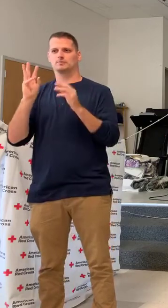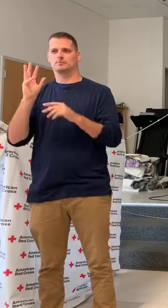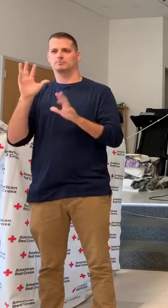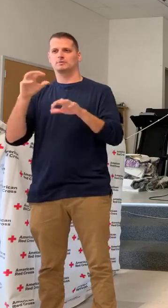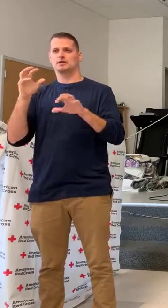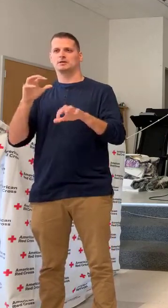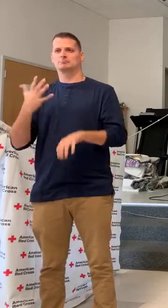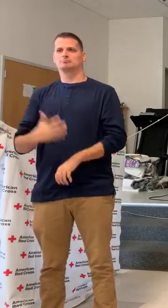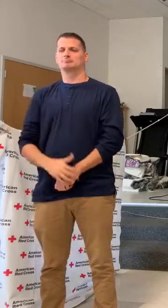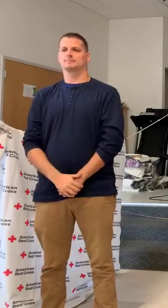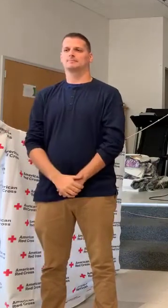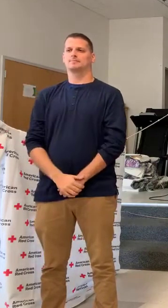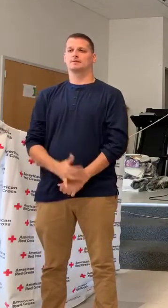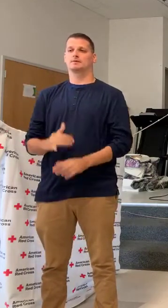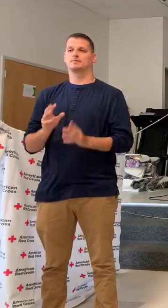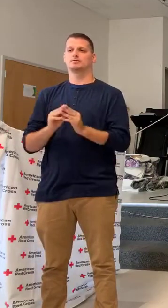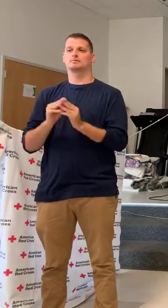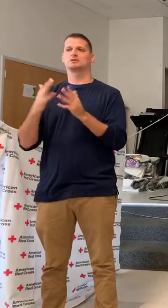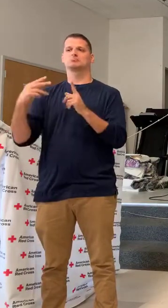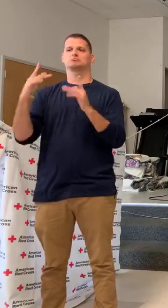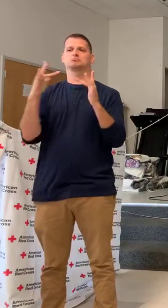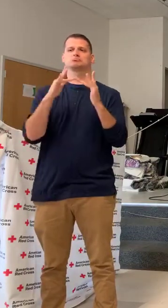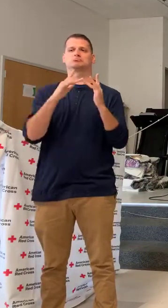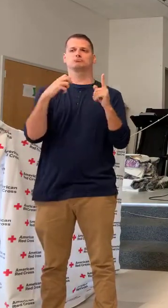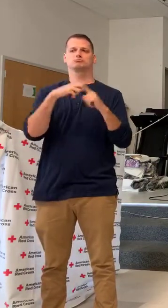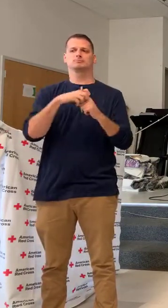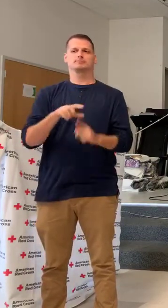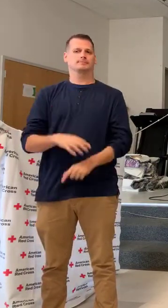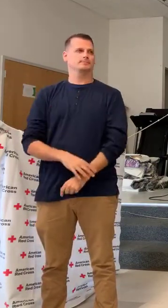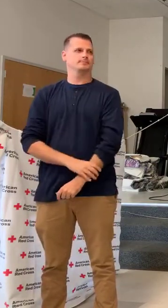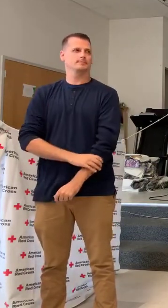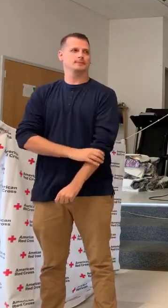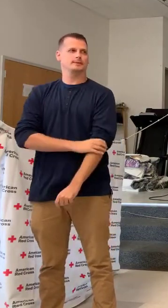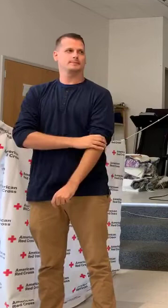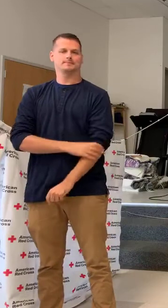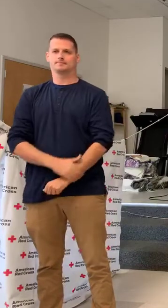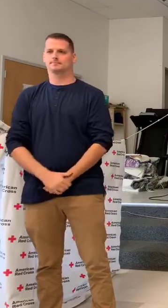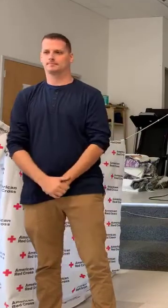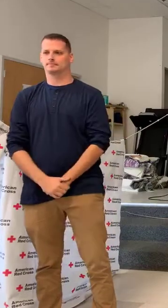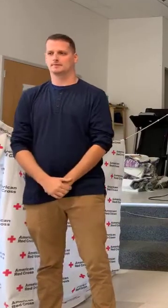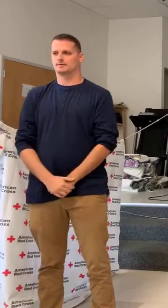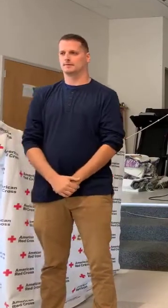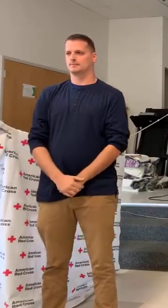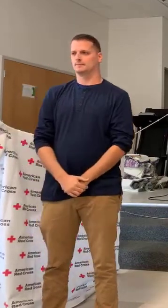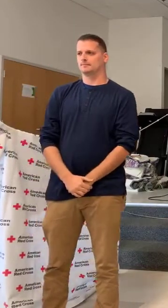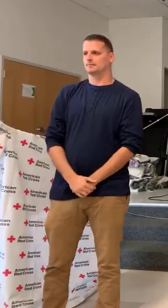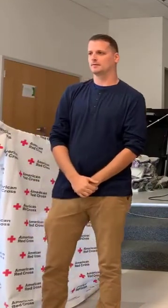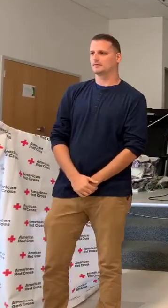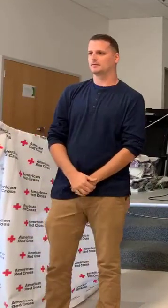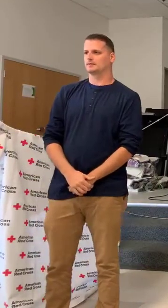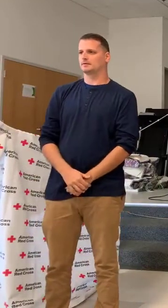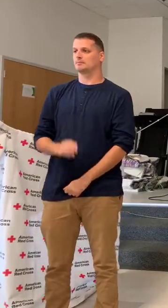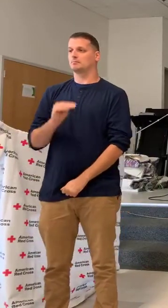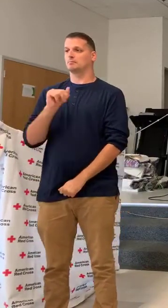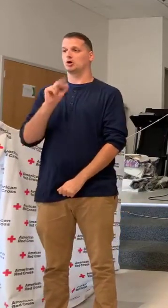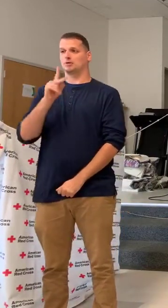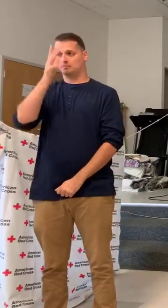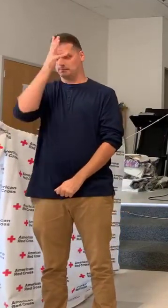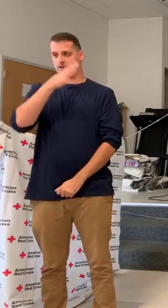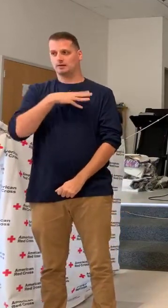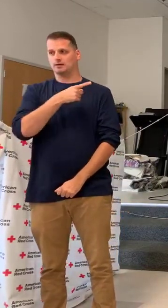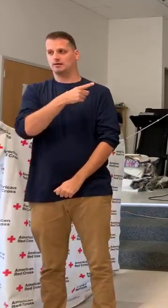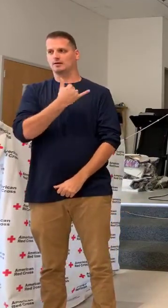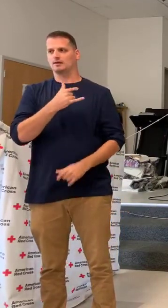Mark. Okay, up next, and again, Mark is one of those experts we really rely on, and just